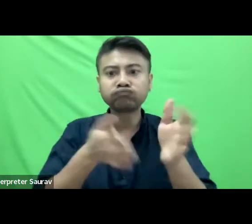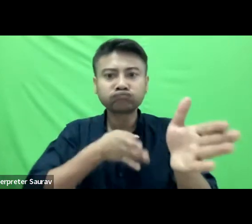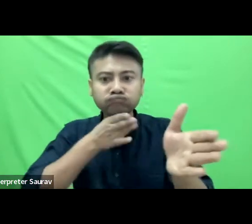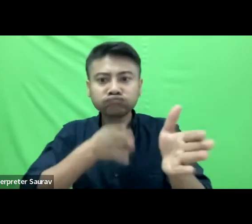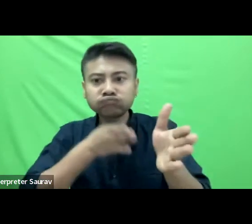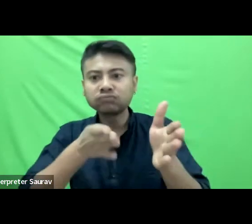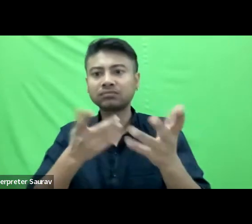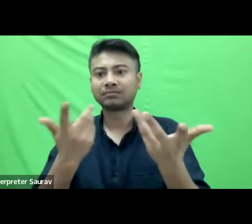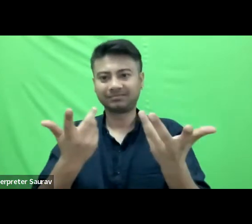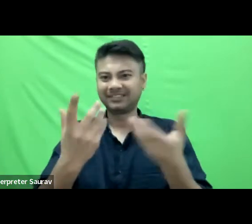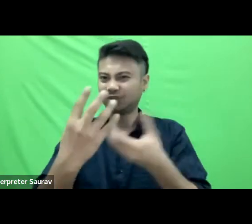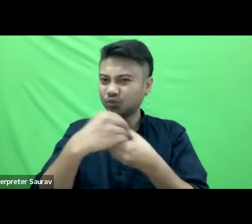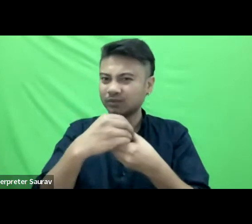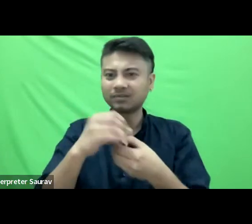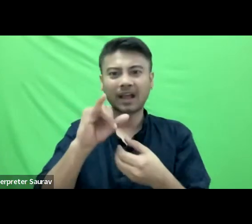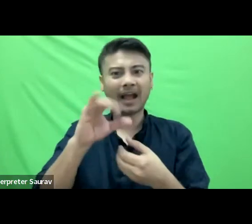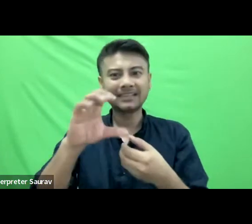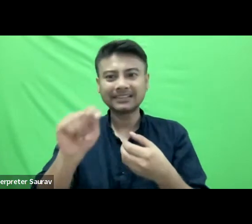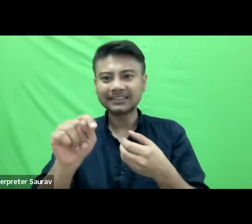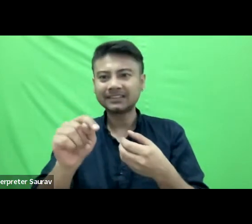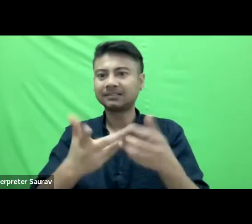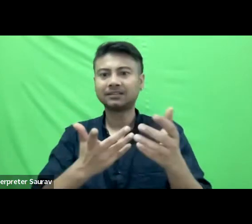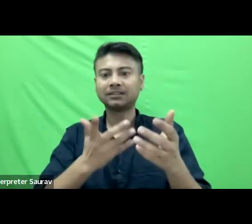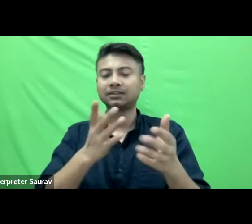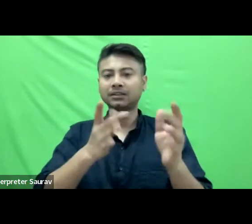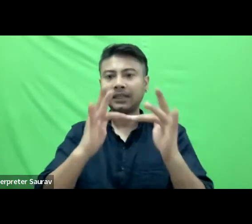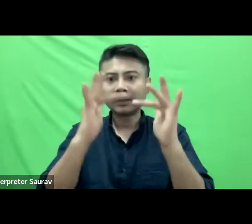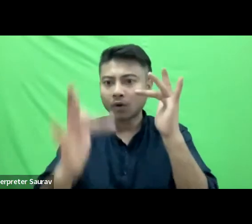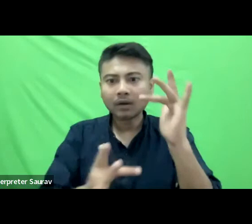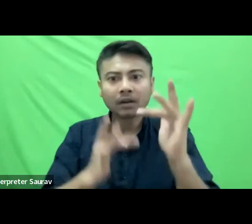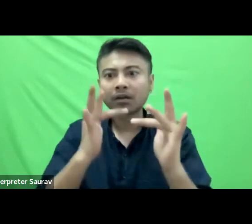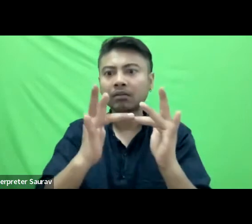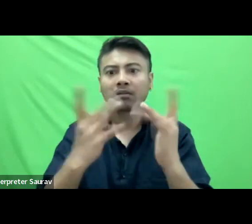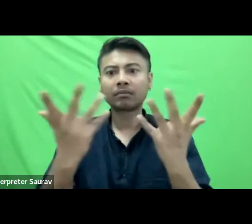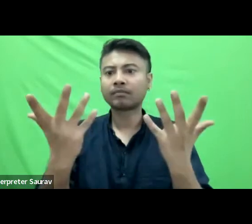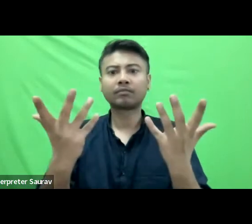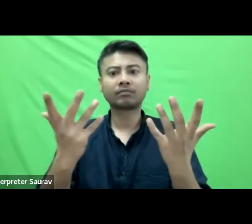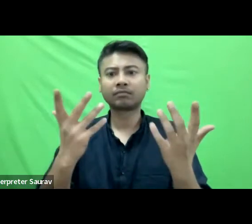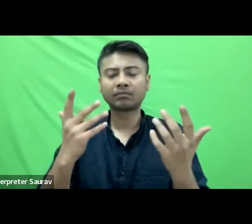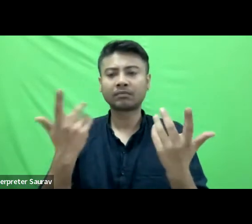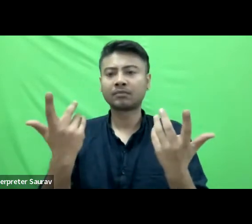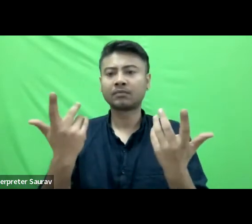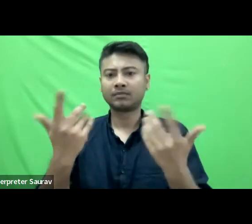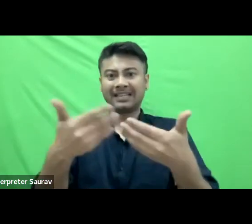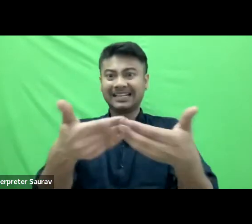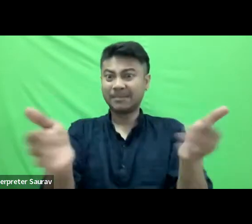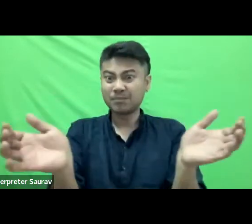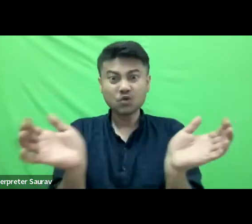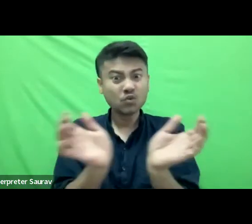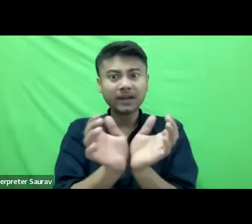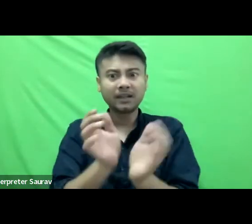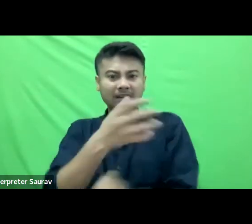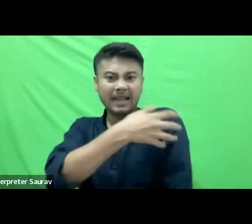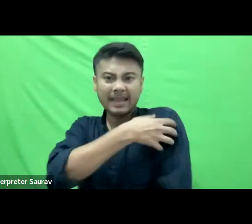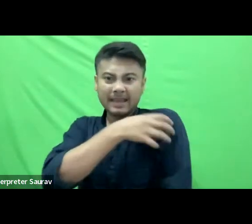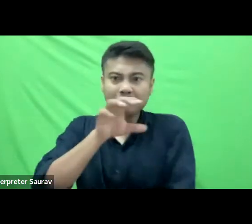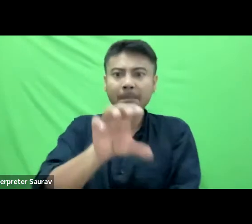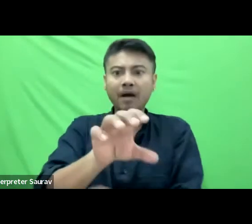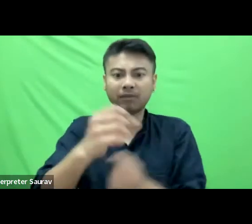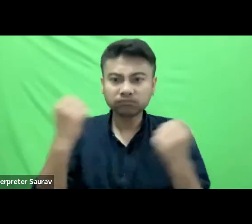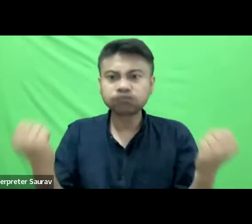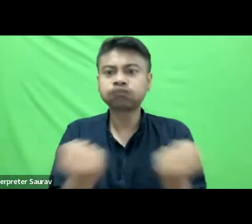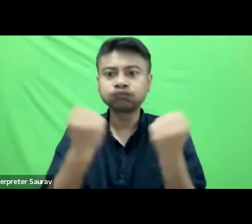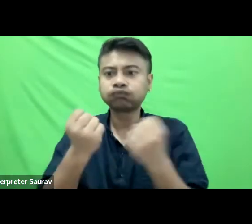spaces, ICT, the role of community engagement and empowerment, because nothing is happening sort of in a